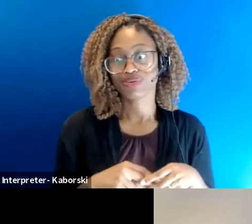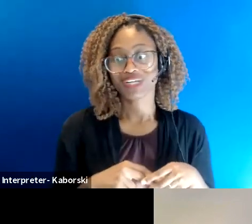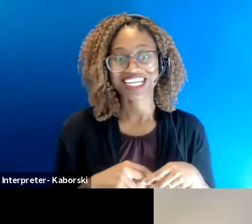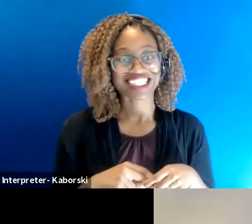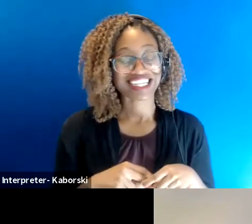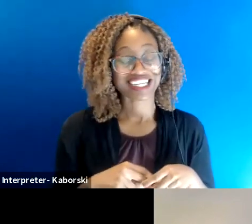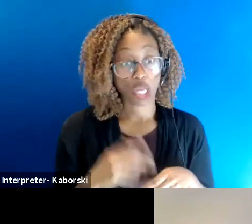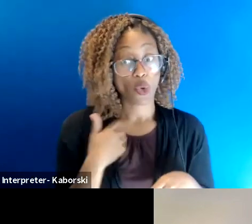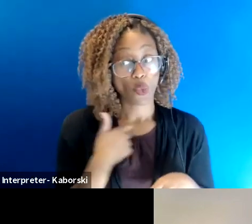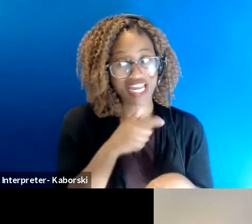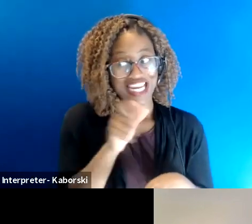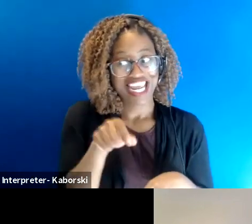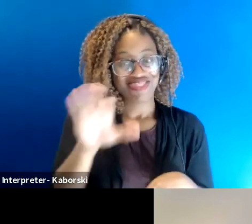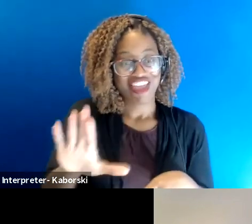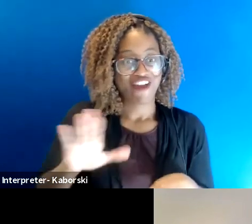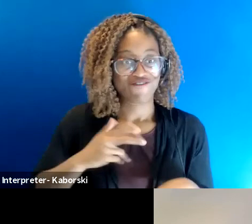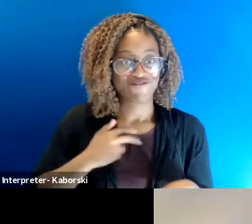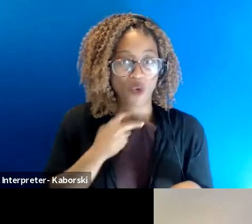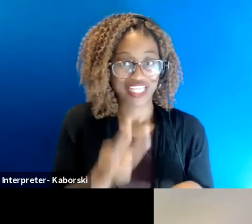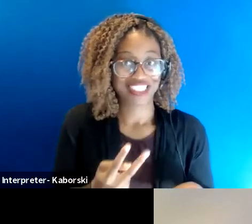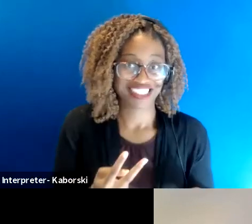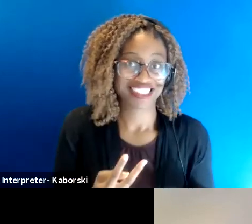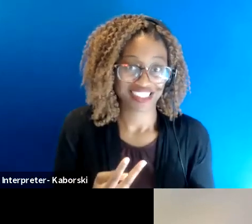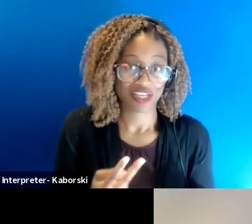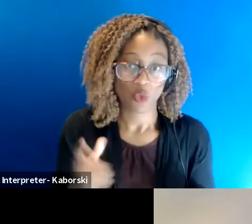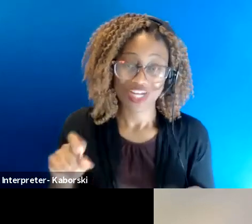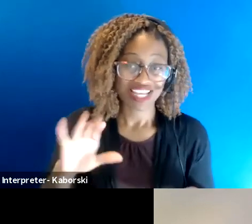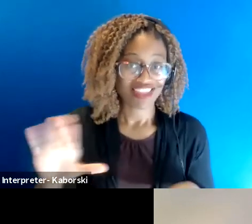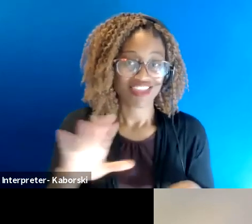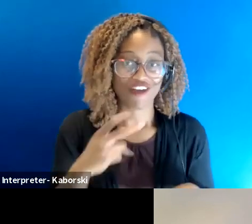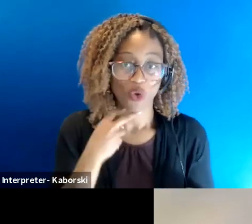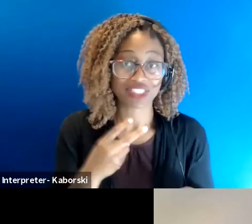we are going to need those voices, their voices in the future.